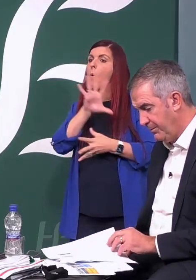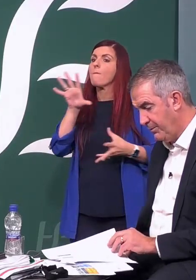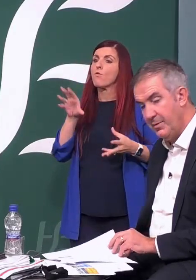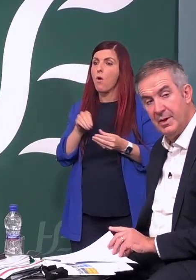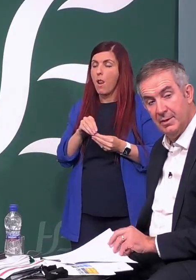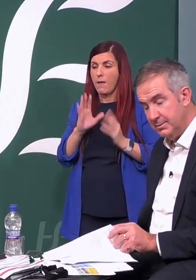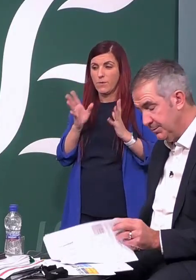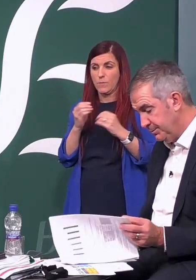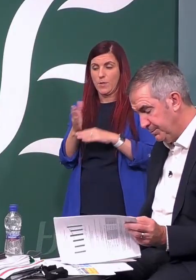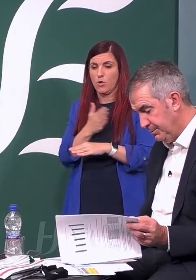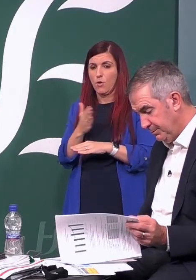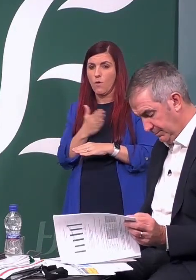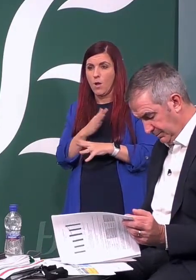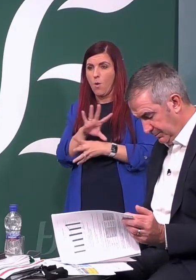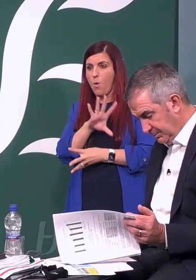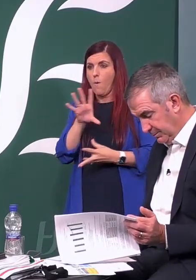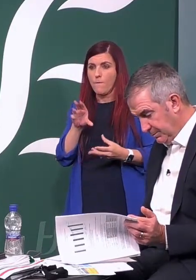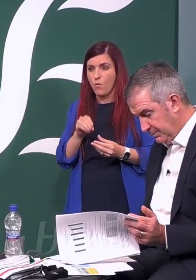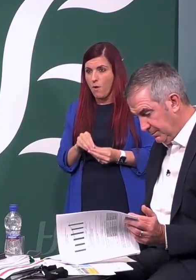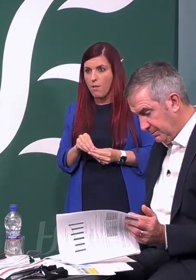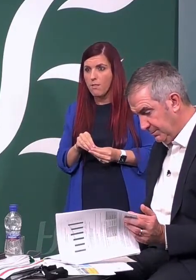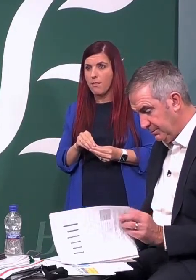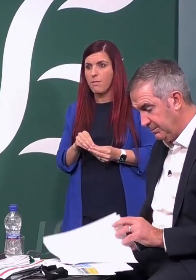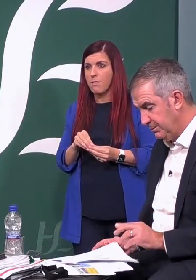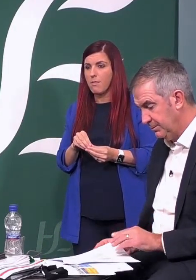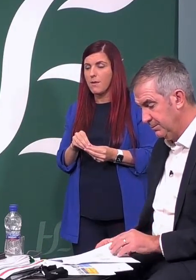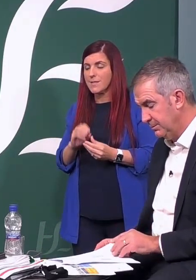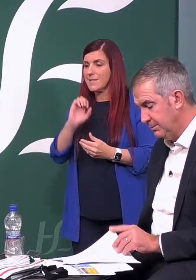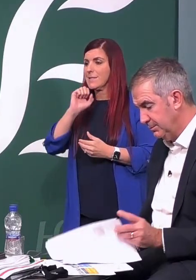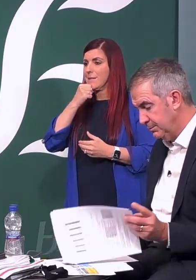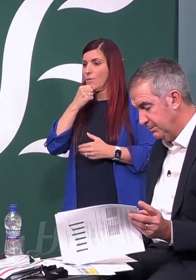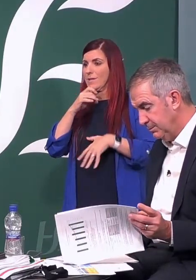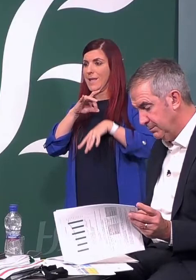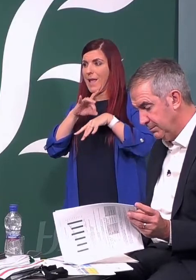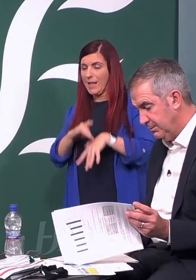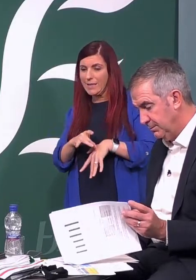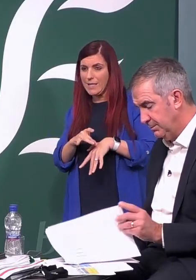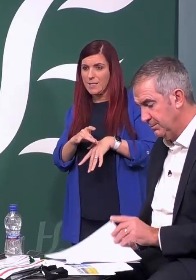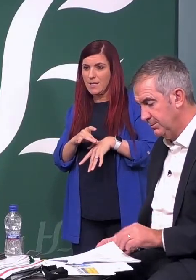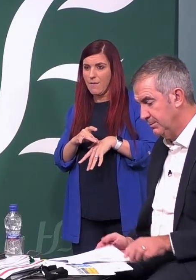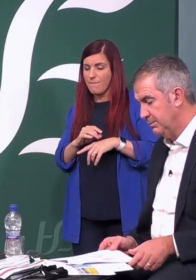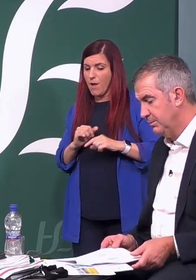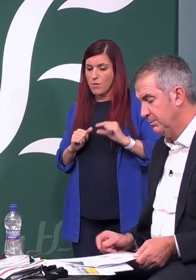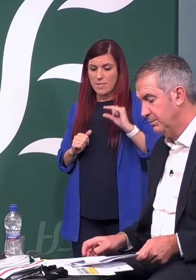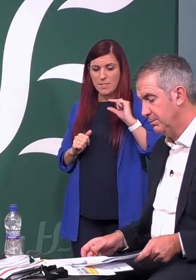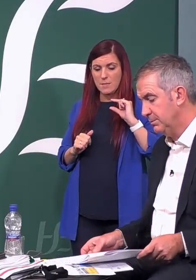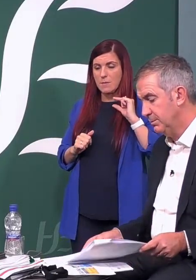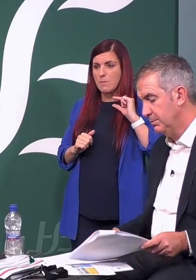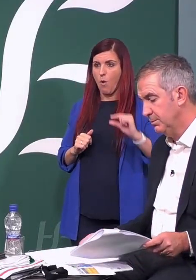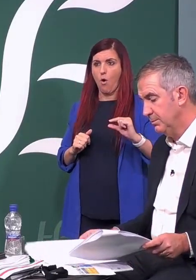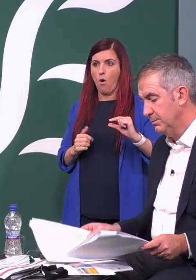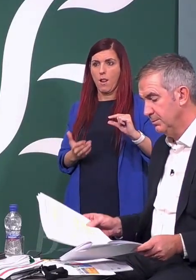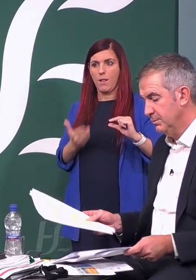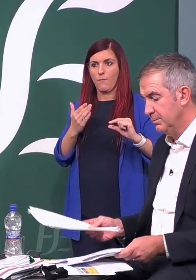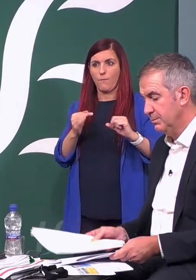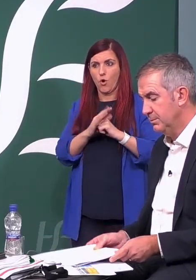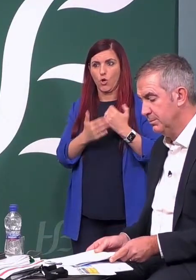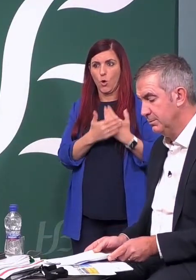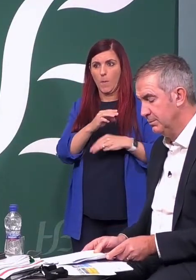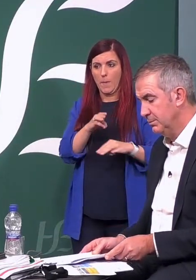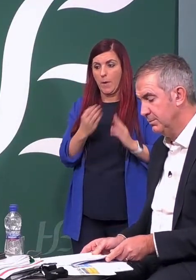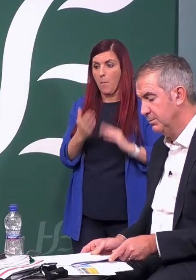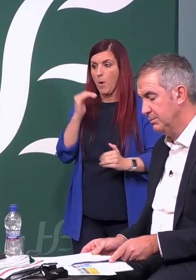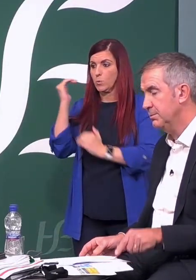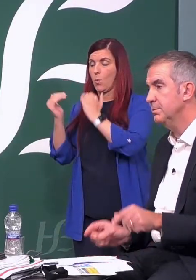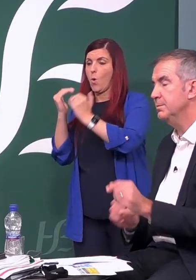presentation earlier, the great majority of morbidity of sickness and serious illness is among younger people, older people, or those with underlying conditions. But like